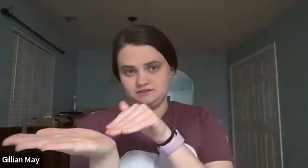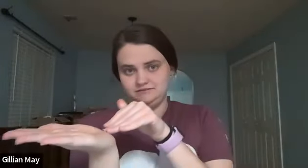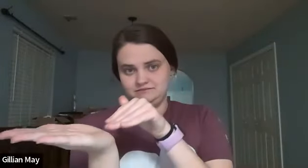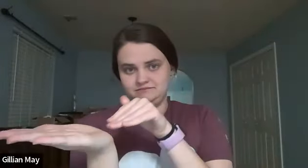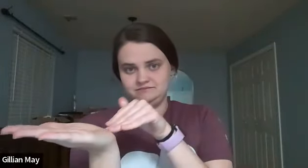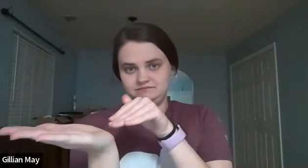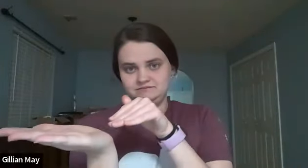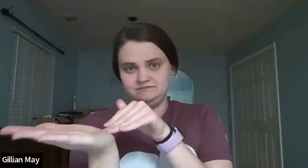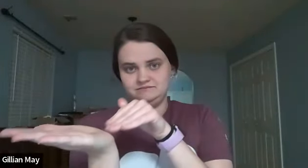doctor.